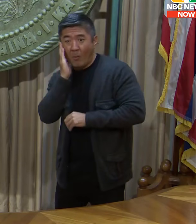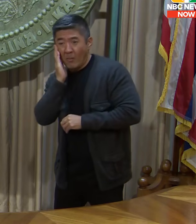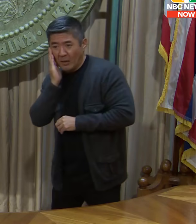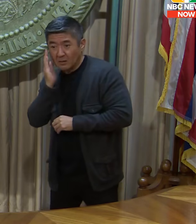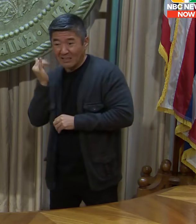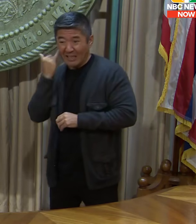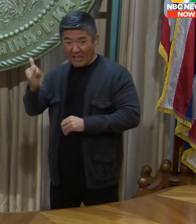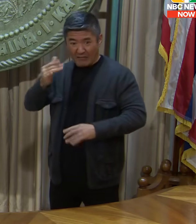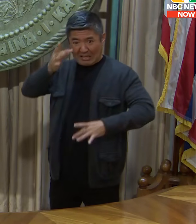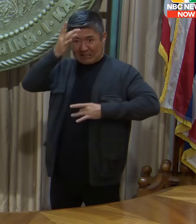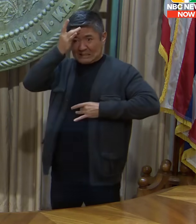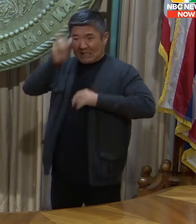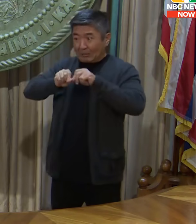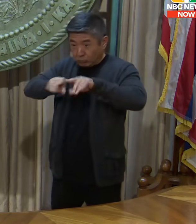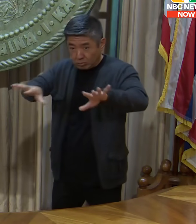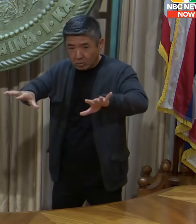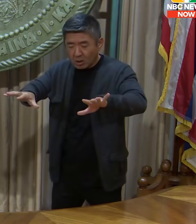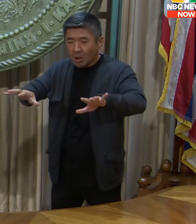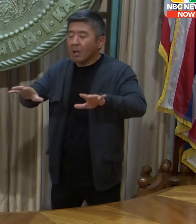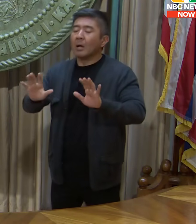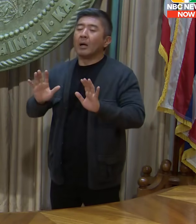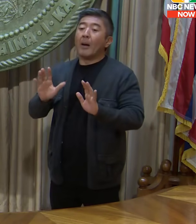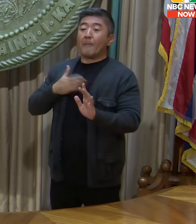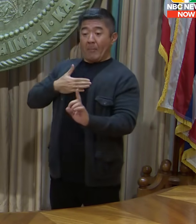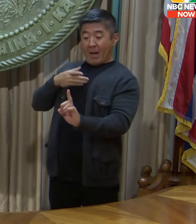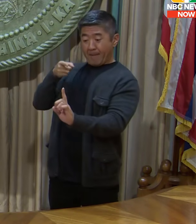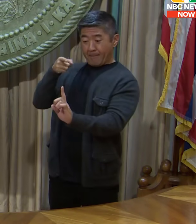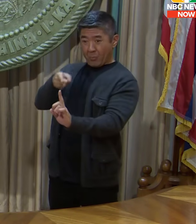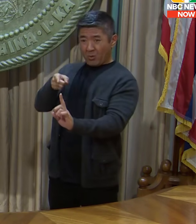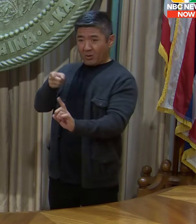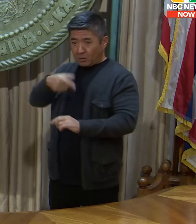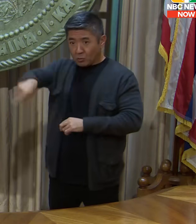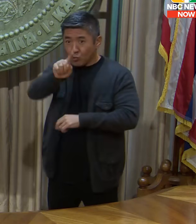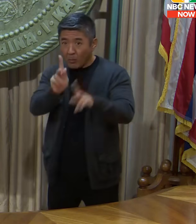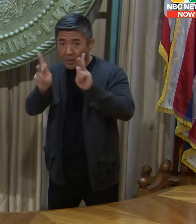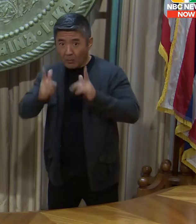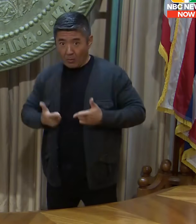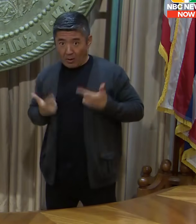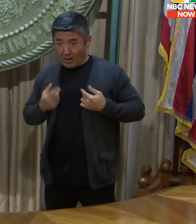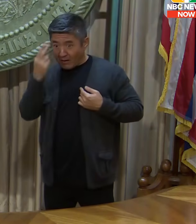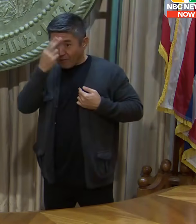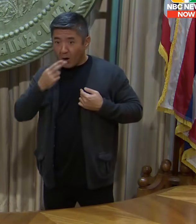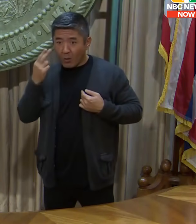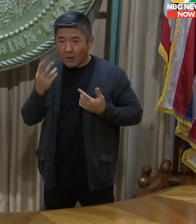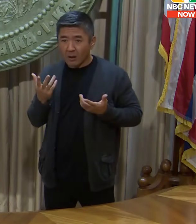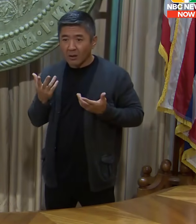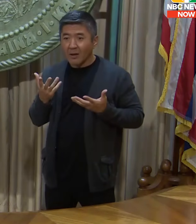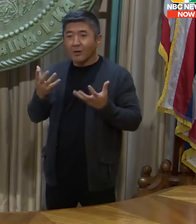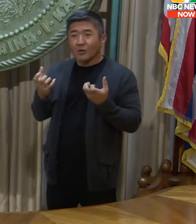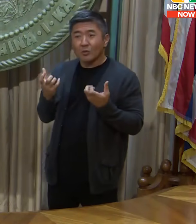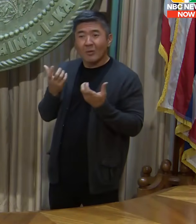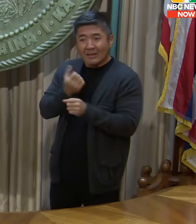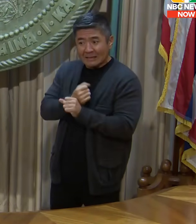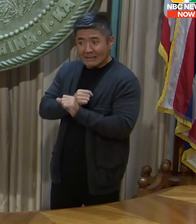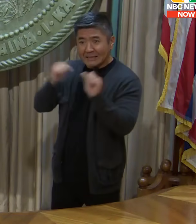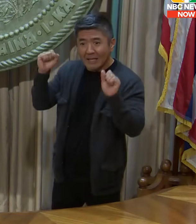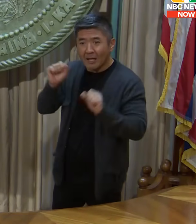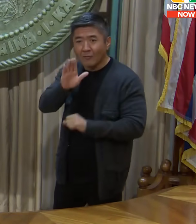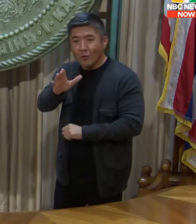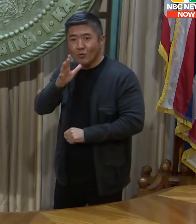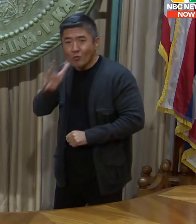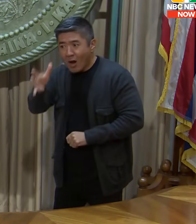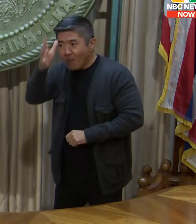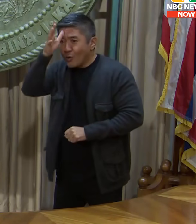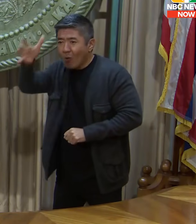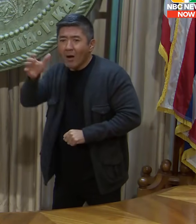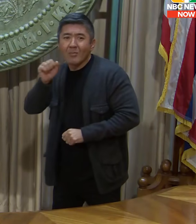clear. The very best thing you can do in the state of Hawaii as a citizen to save the lives of our kupuna is to please